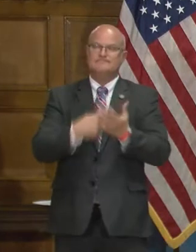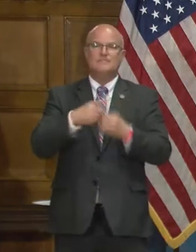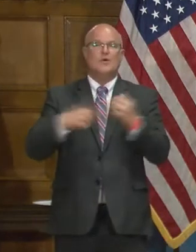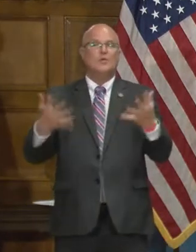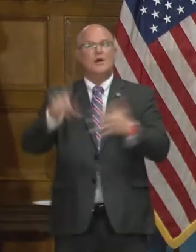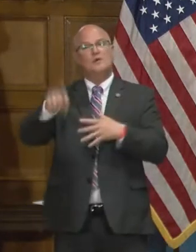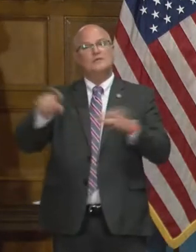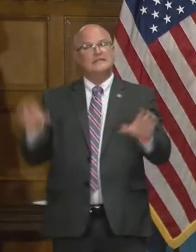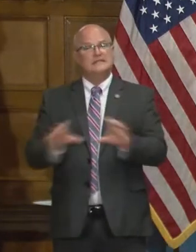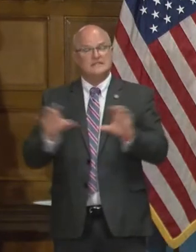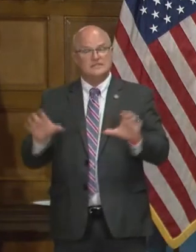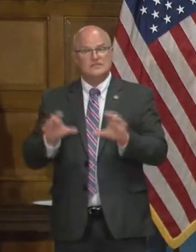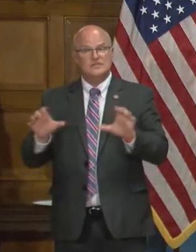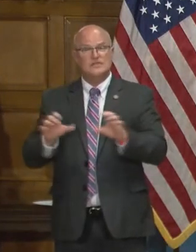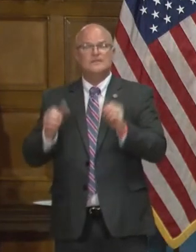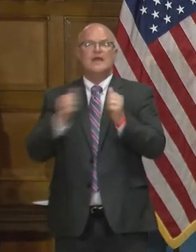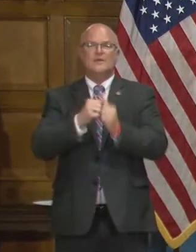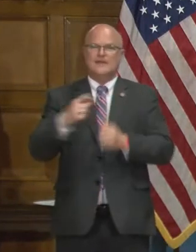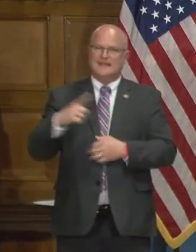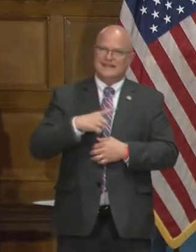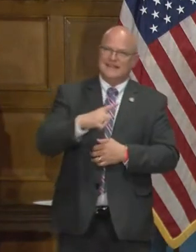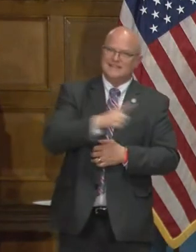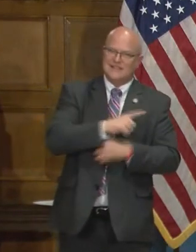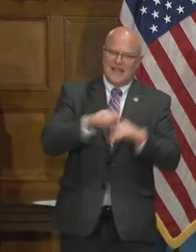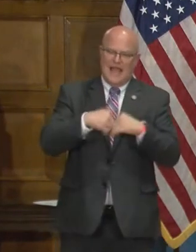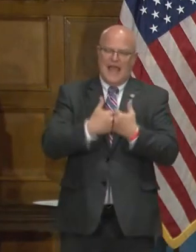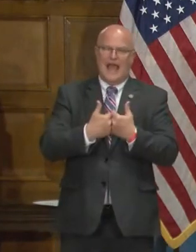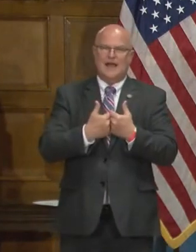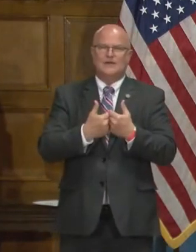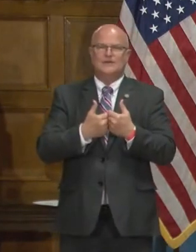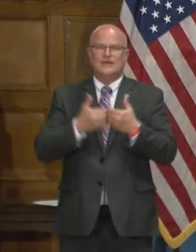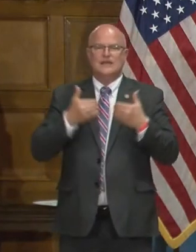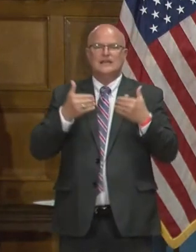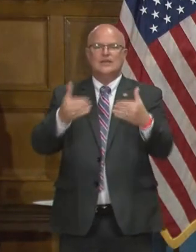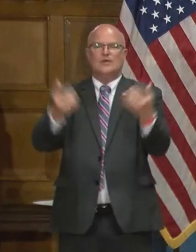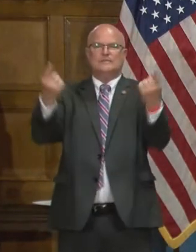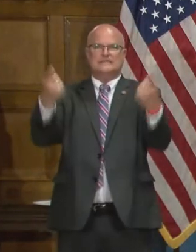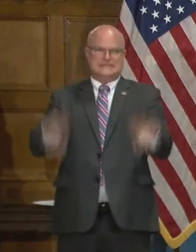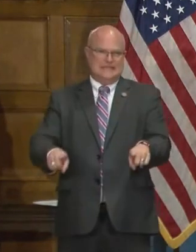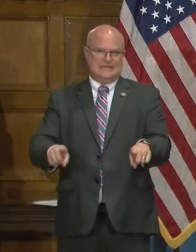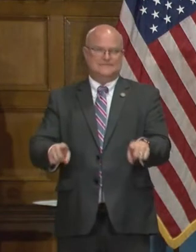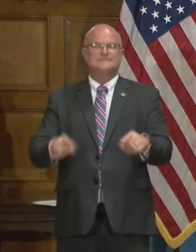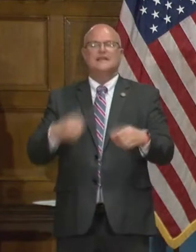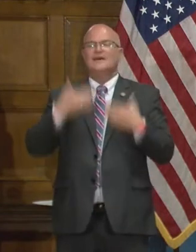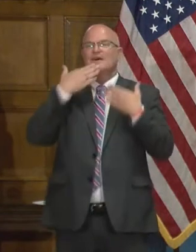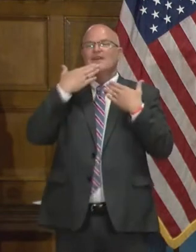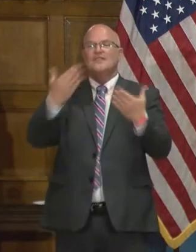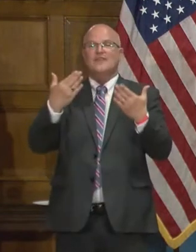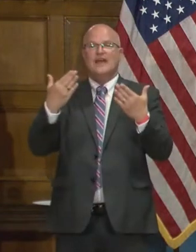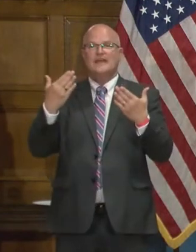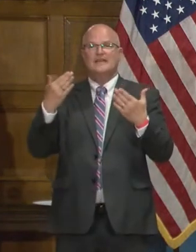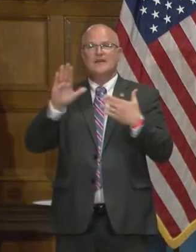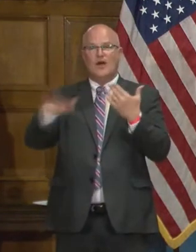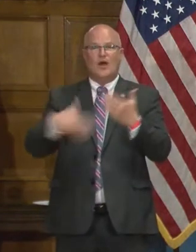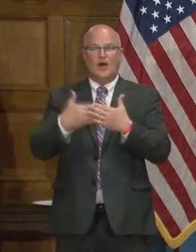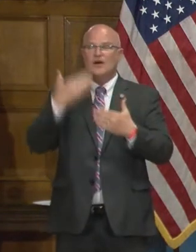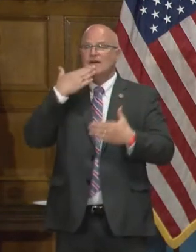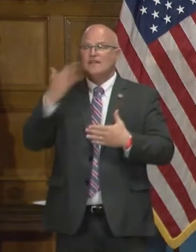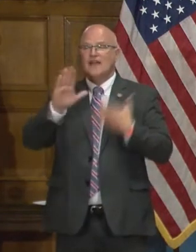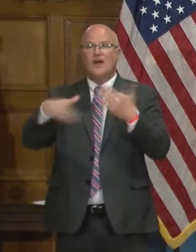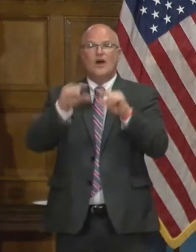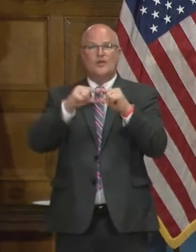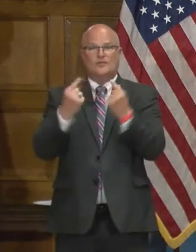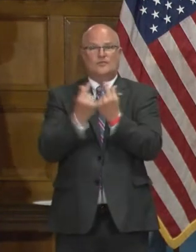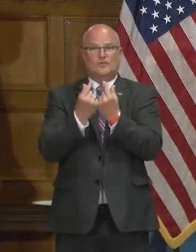about what we need to do, and with the legislators on how we go about getting this done. I want to thank them all. Thank all